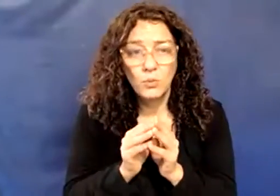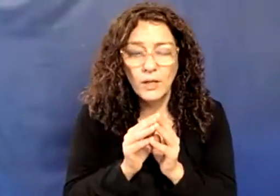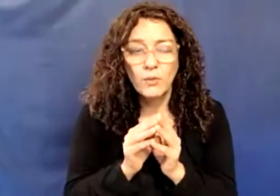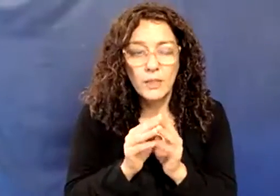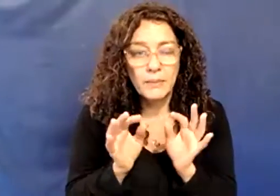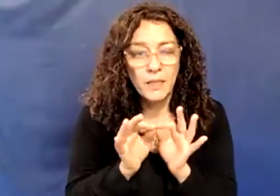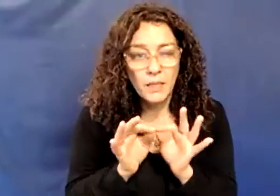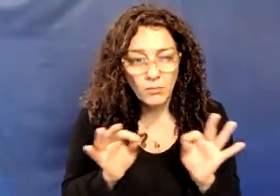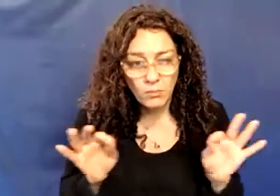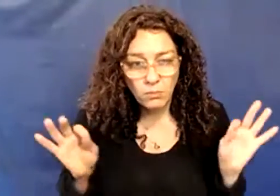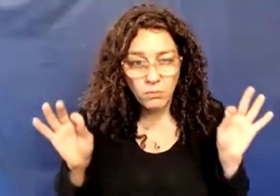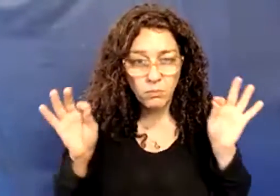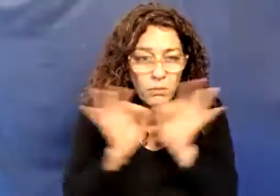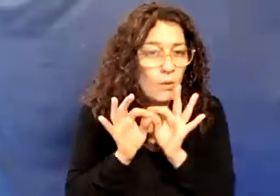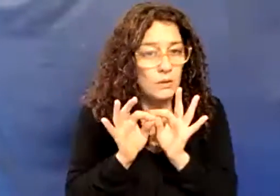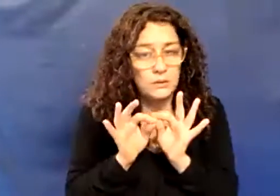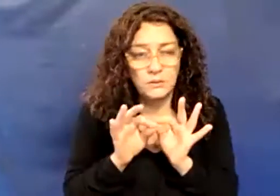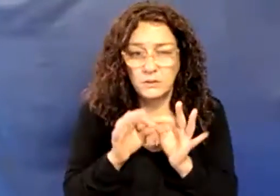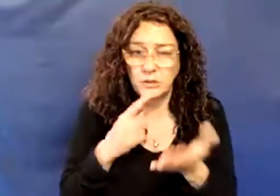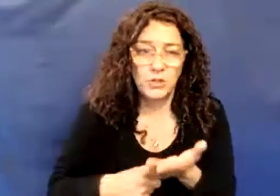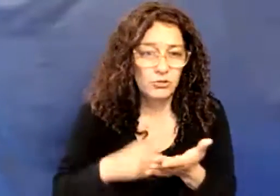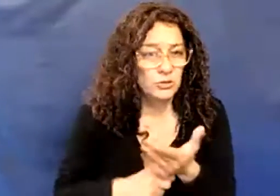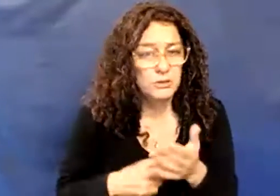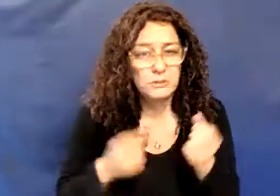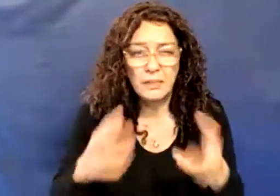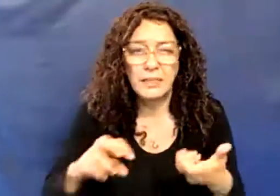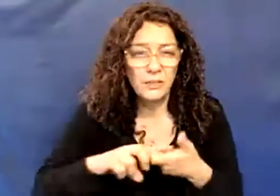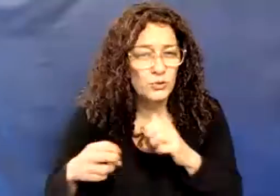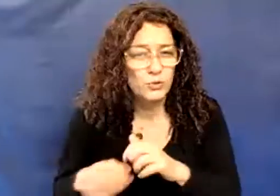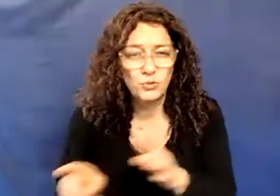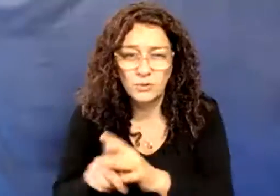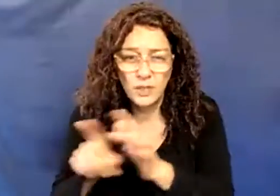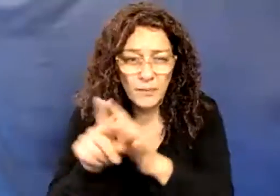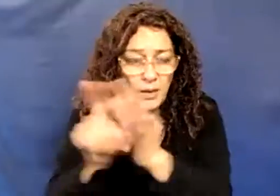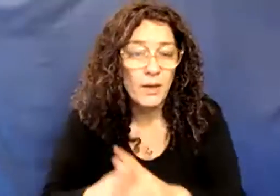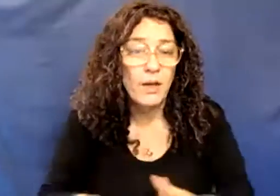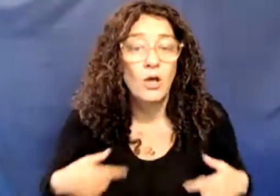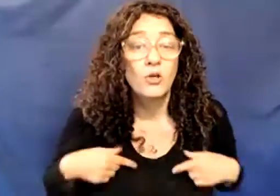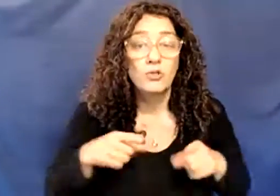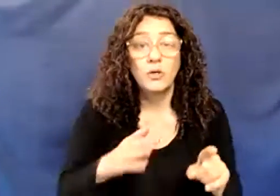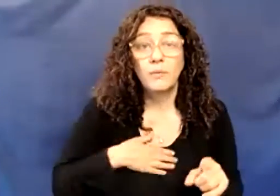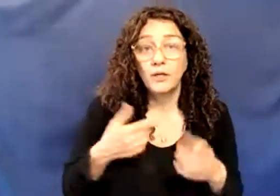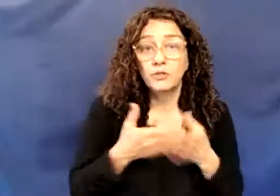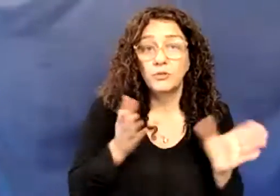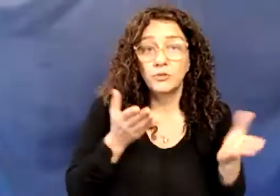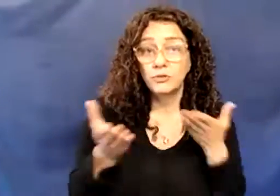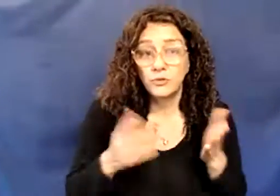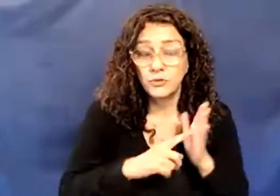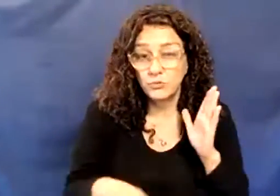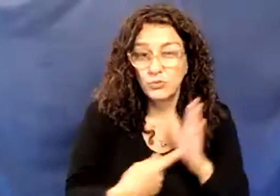issues that when I was a general service representative, I wish that we had these topics. We had topics that were